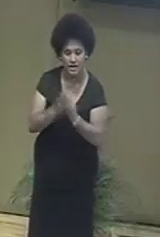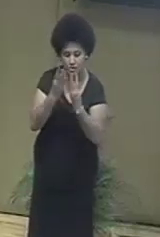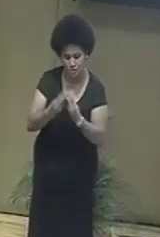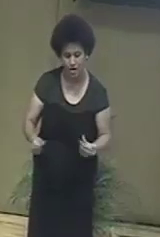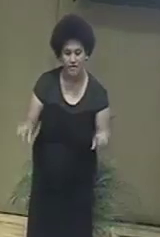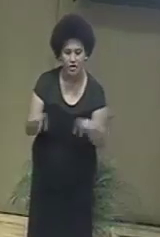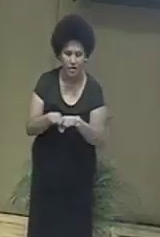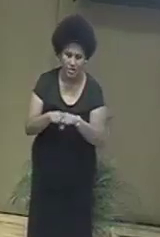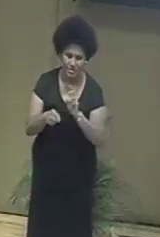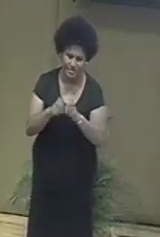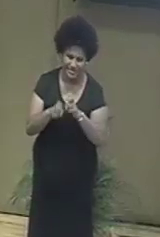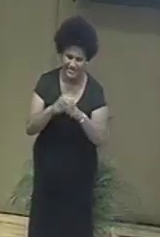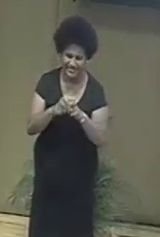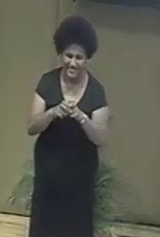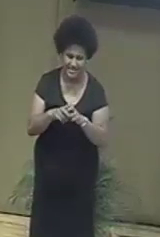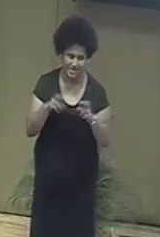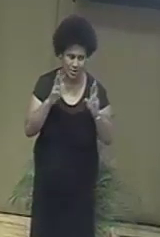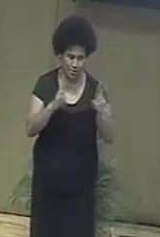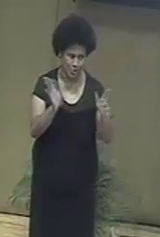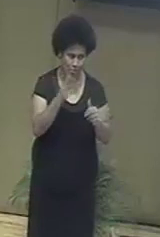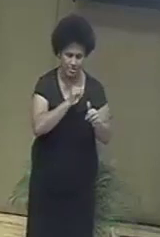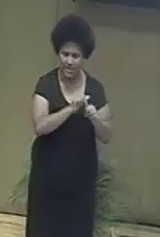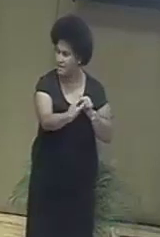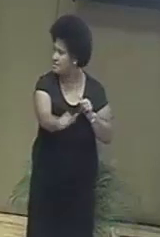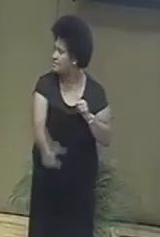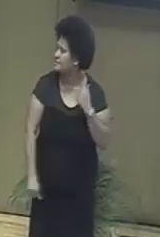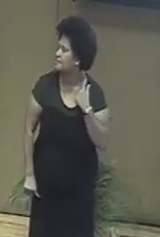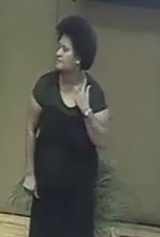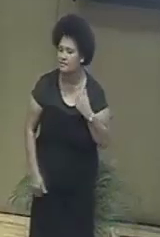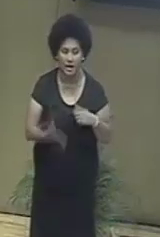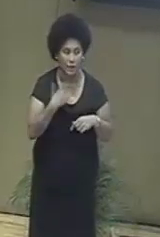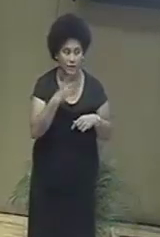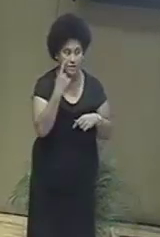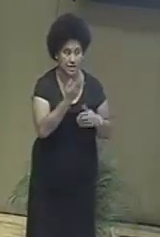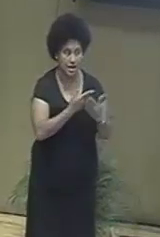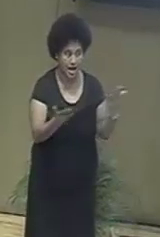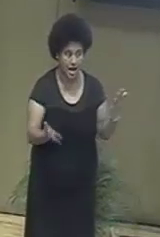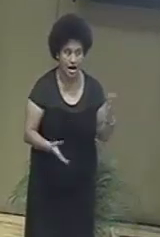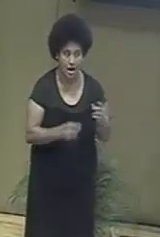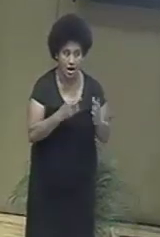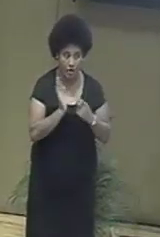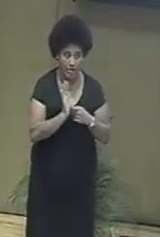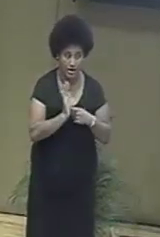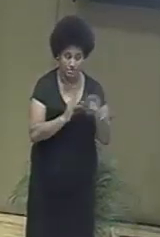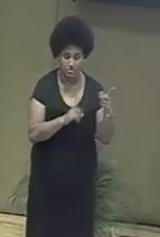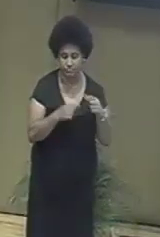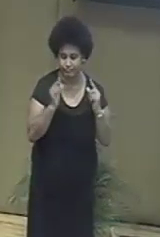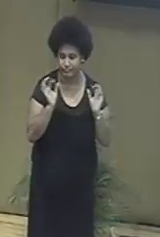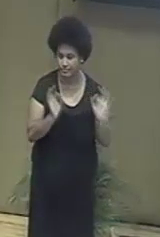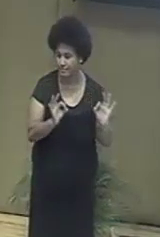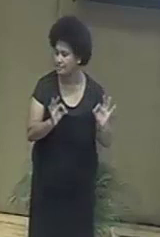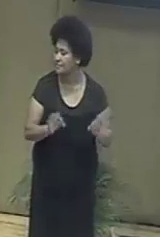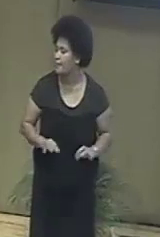solve common problems. So I wish you all the best with that, and I would like to see how that goes. Robert, that's great.